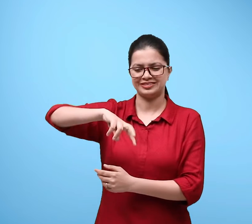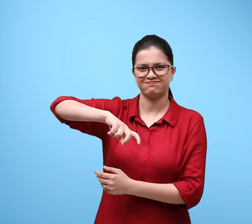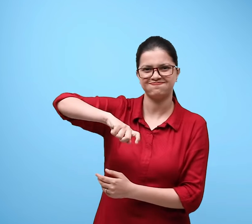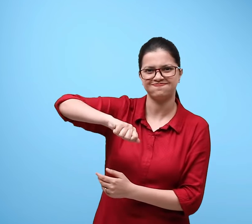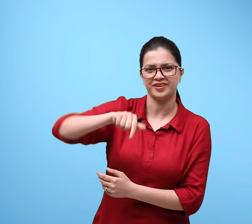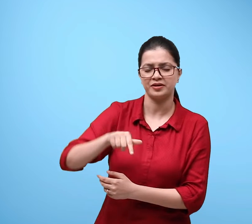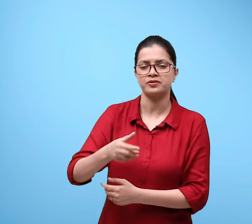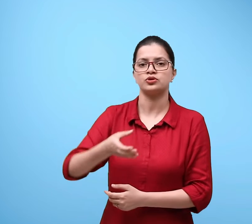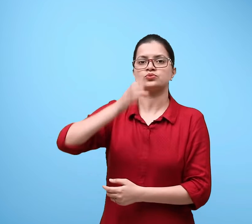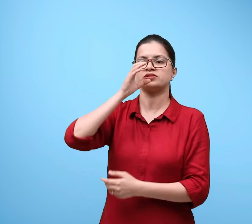Lemon juice,